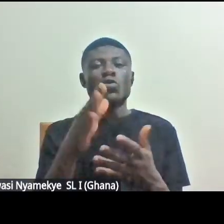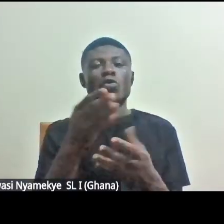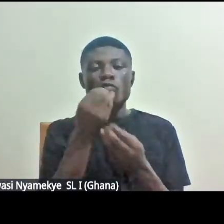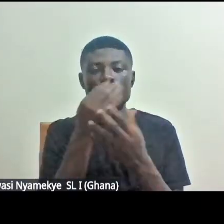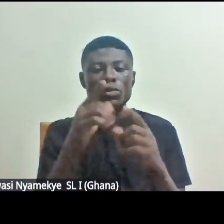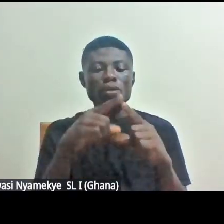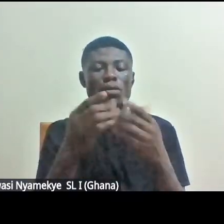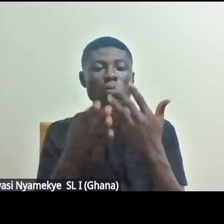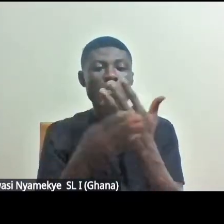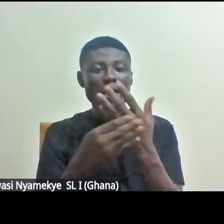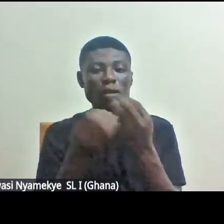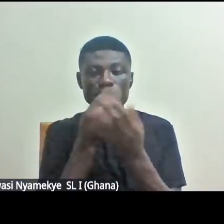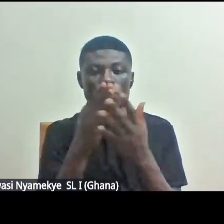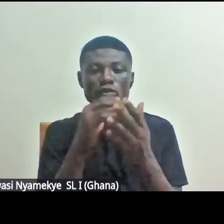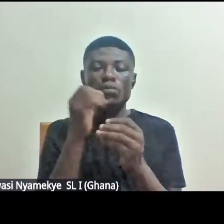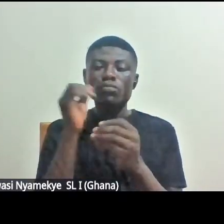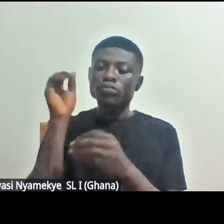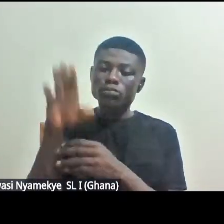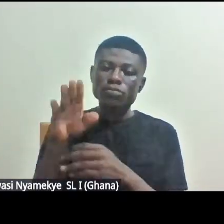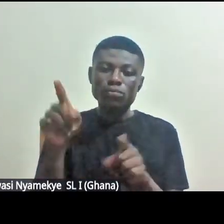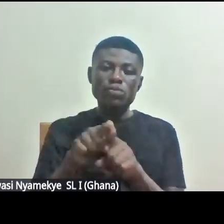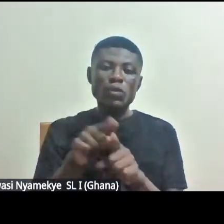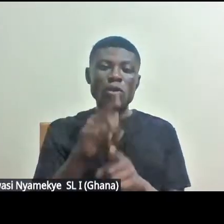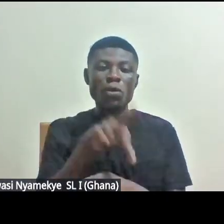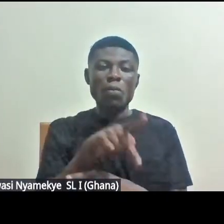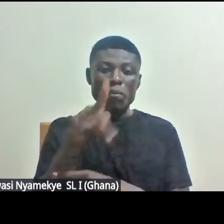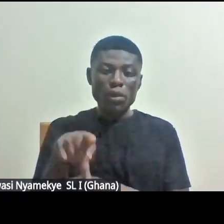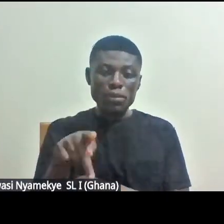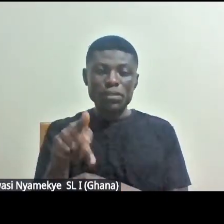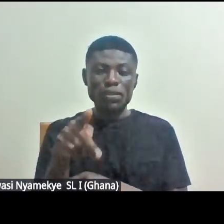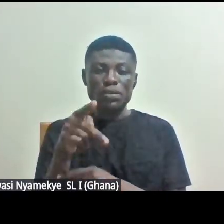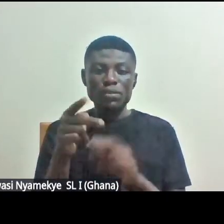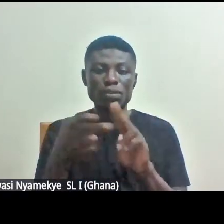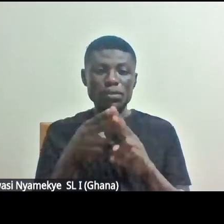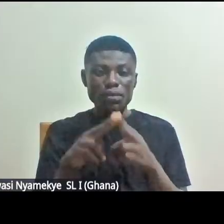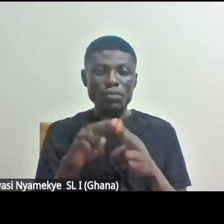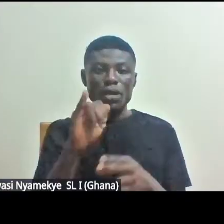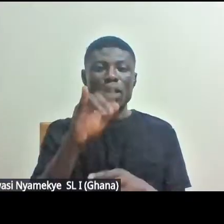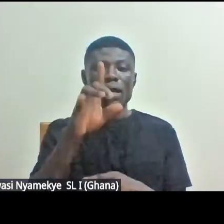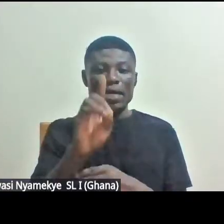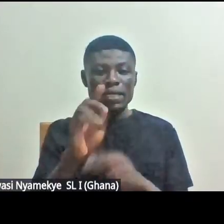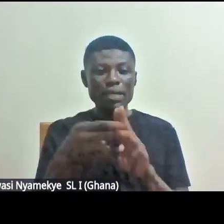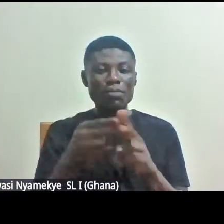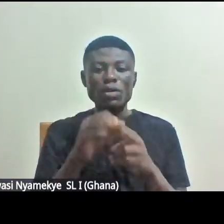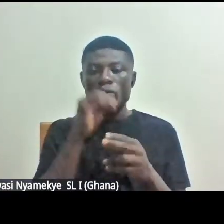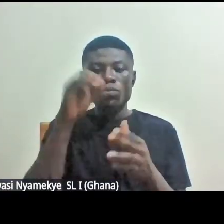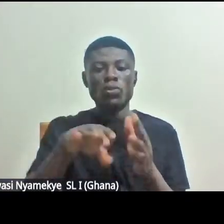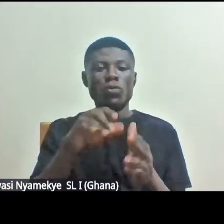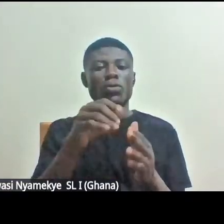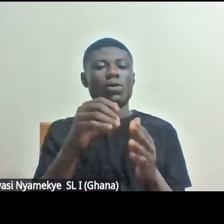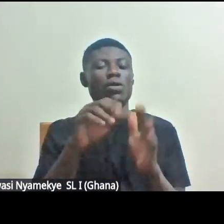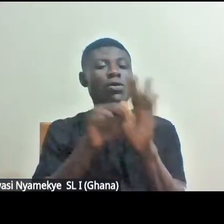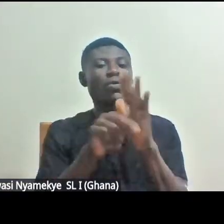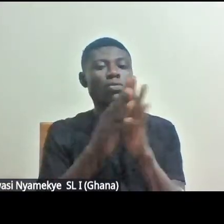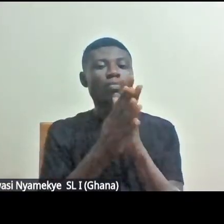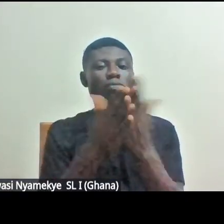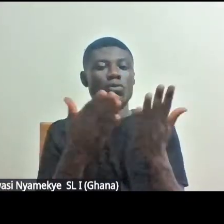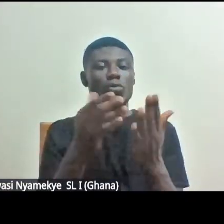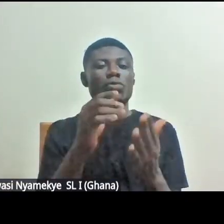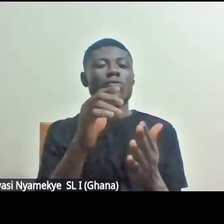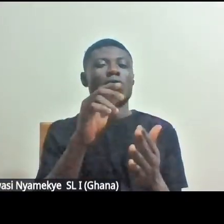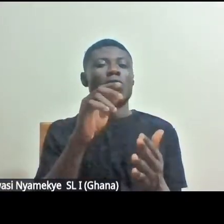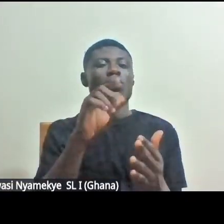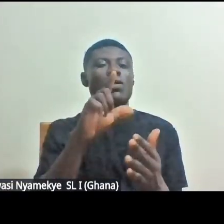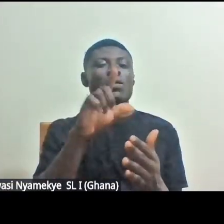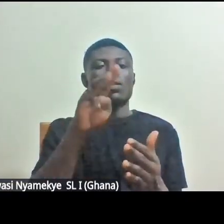banking information, your passport details, your ID details, you wouldn't want to feed AI